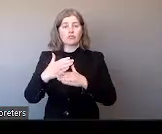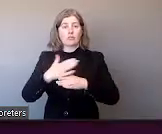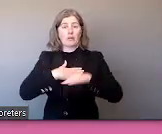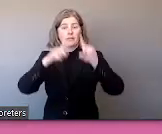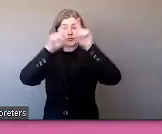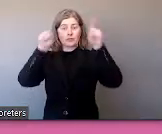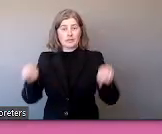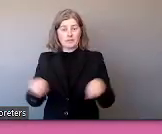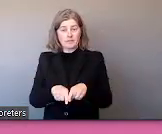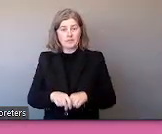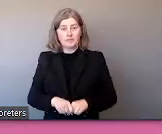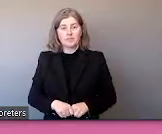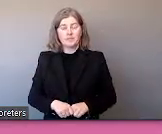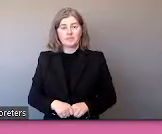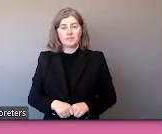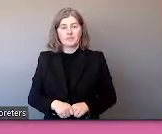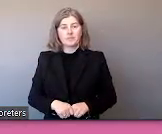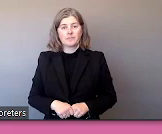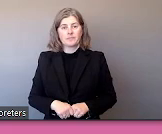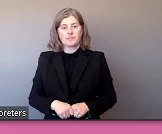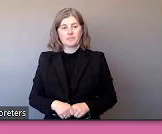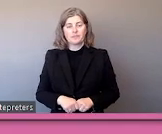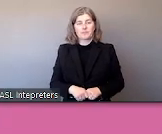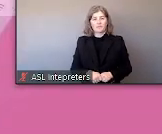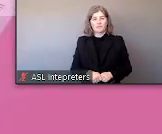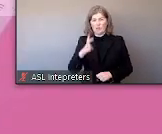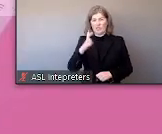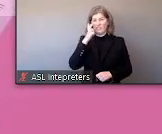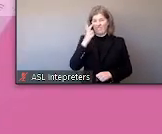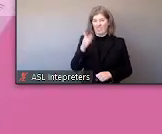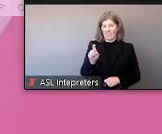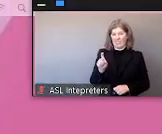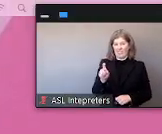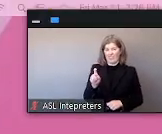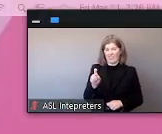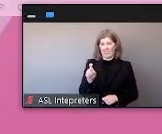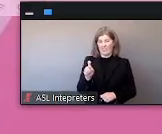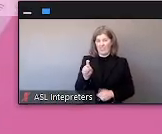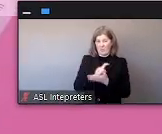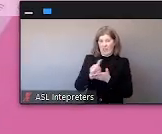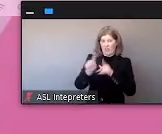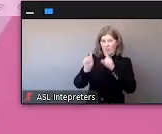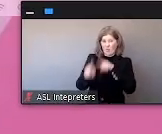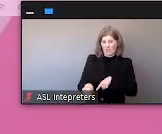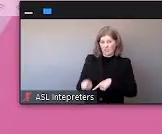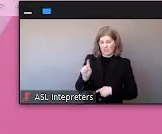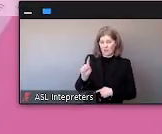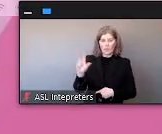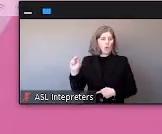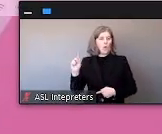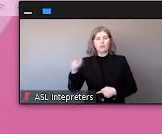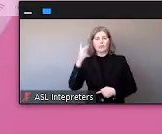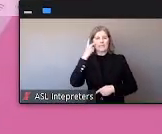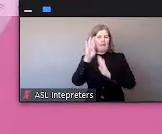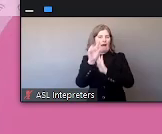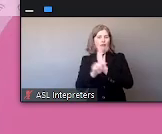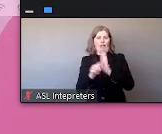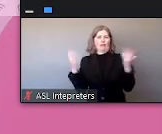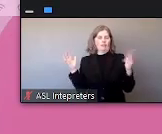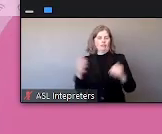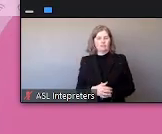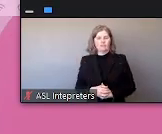screen, and can you see the weekly reports here? We just see your background,